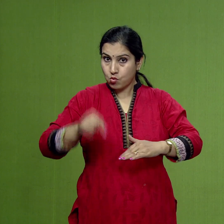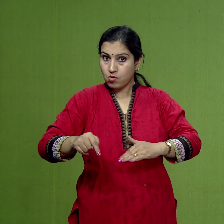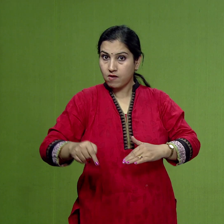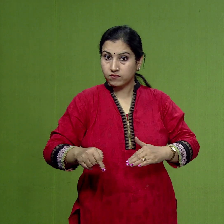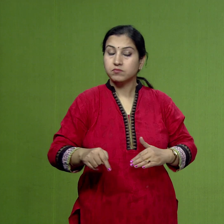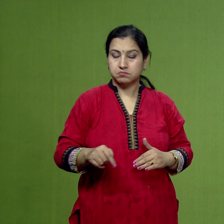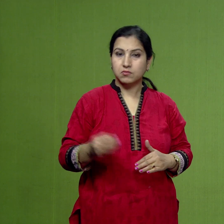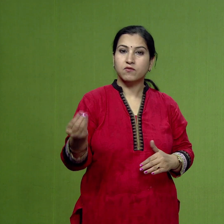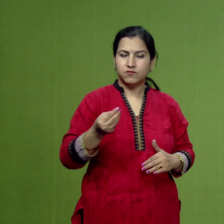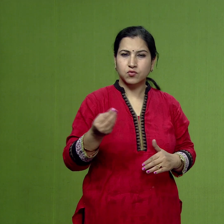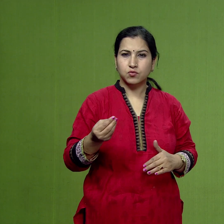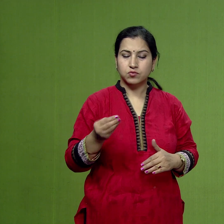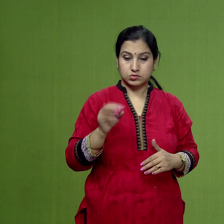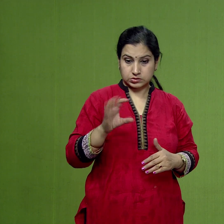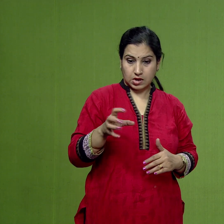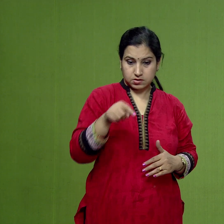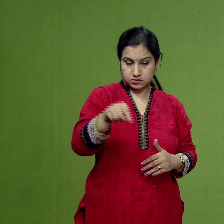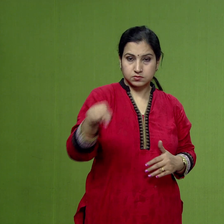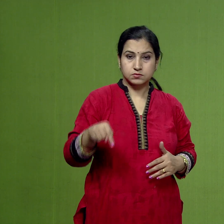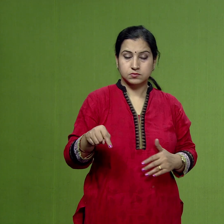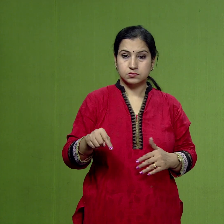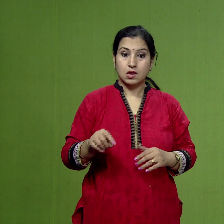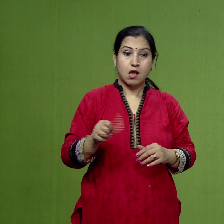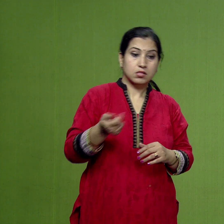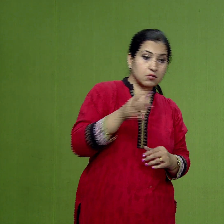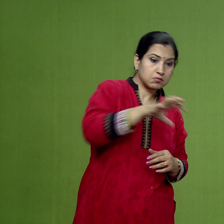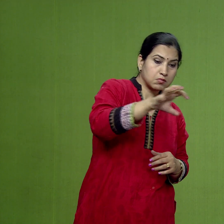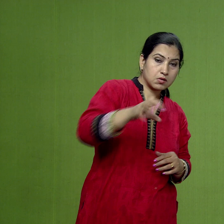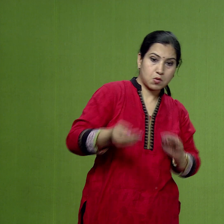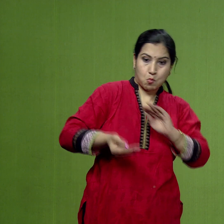Yes, some of its states are larger than many countries of the world.